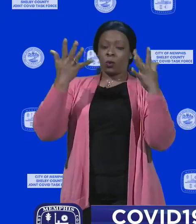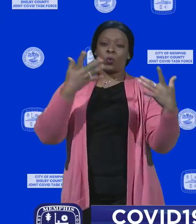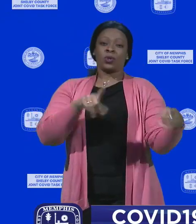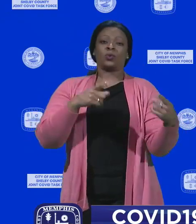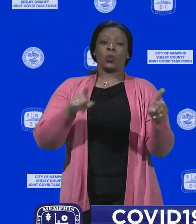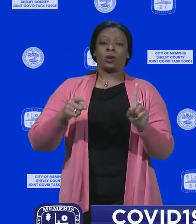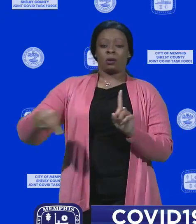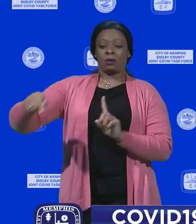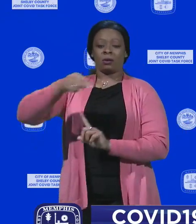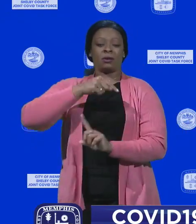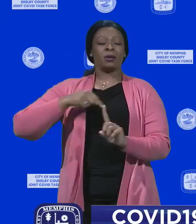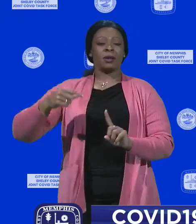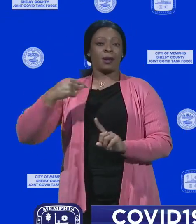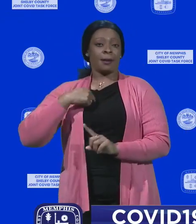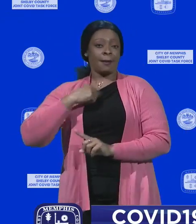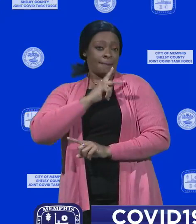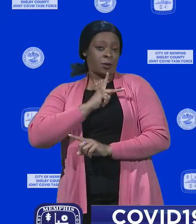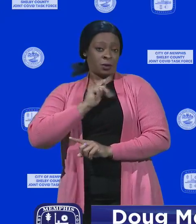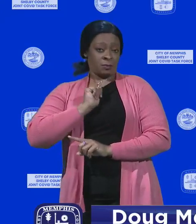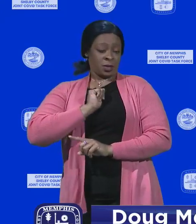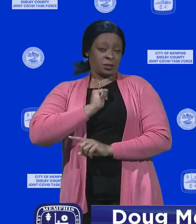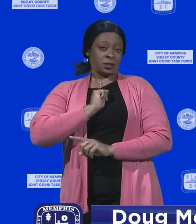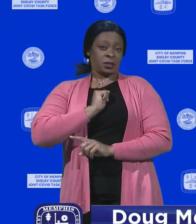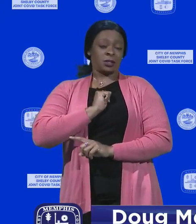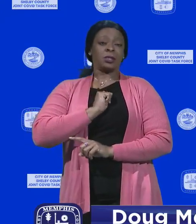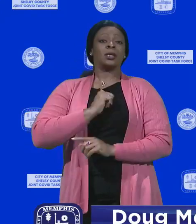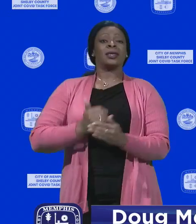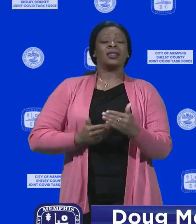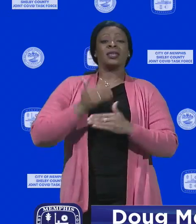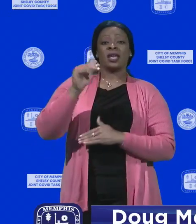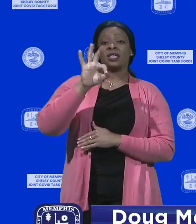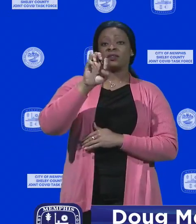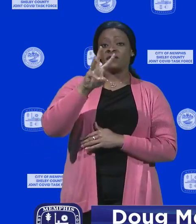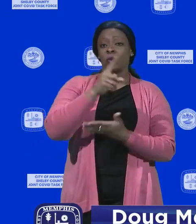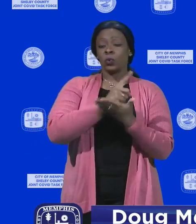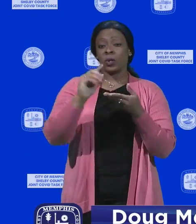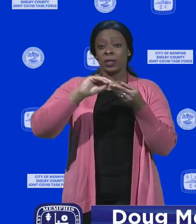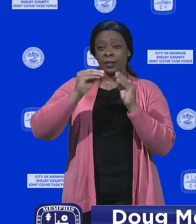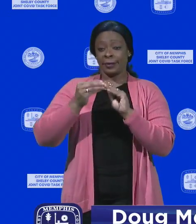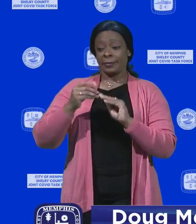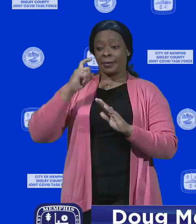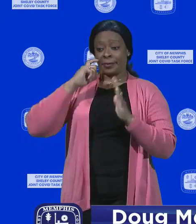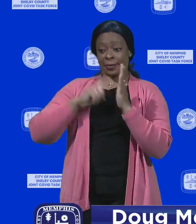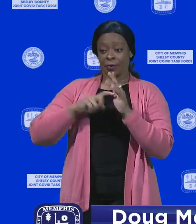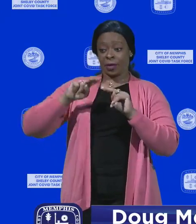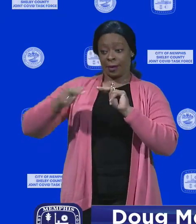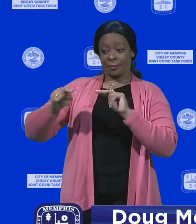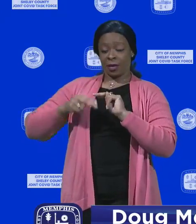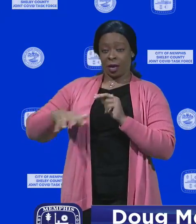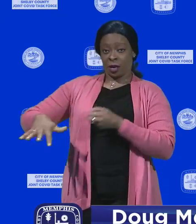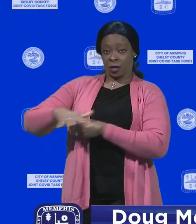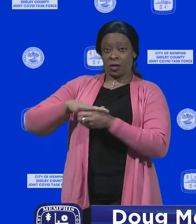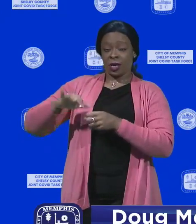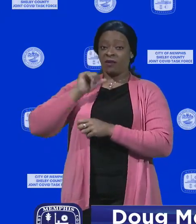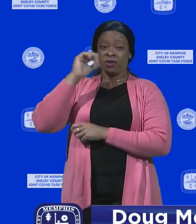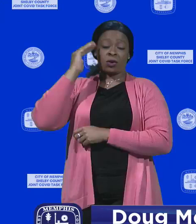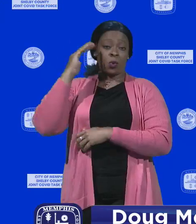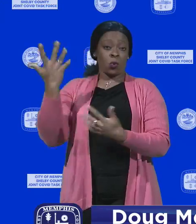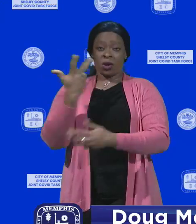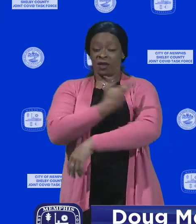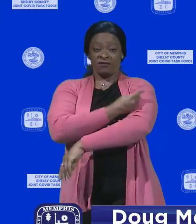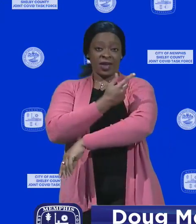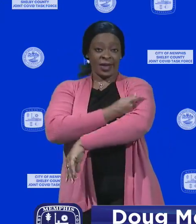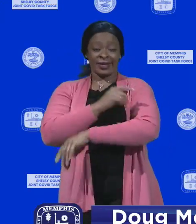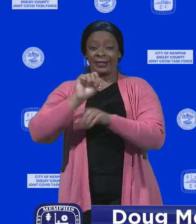happening. I personally will, for the next few weeks while these numbers come down, if I don't know the